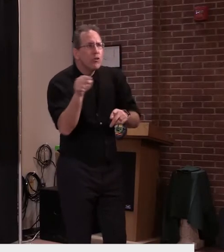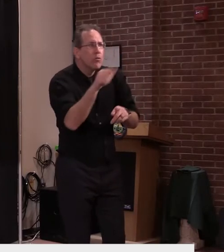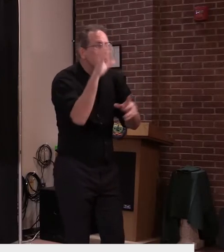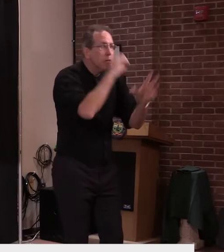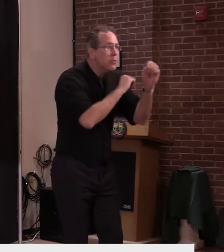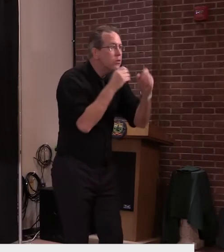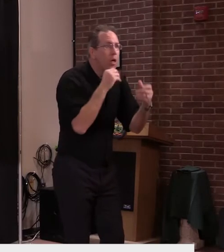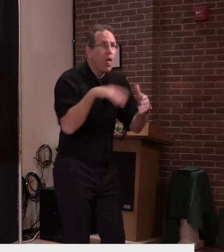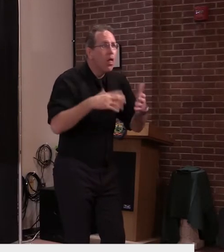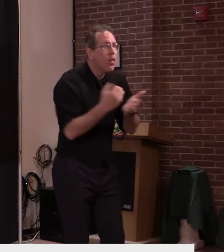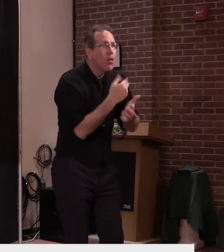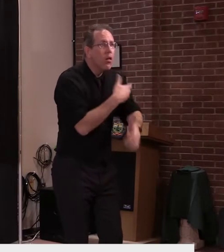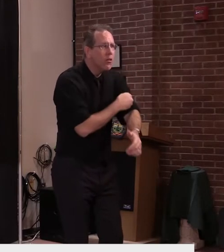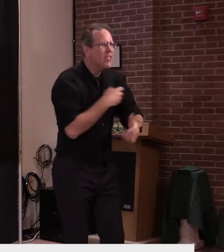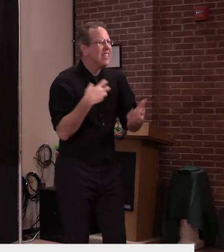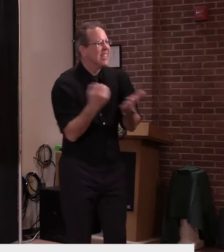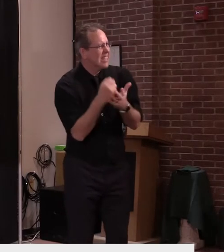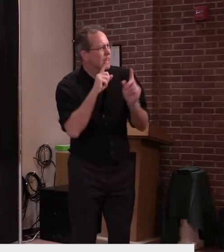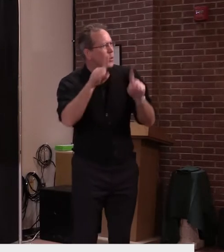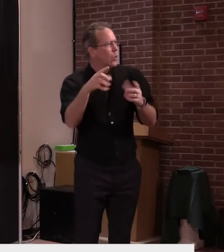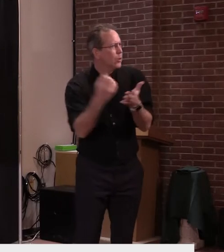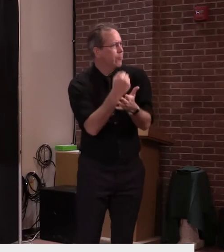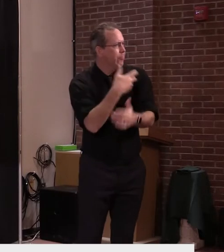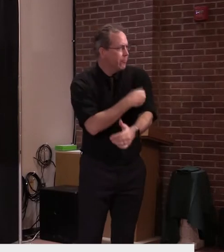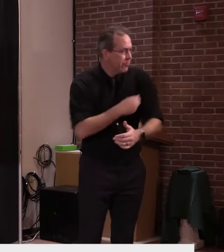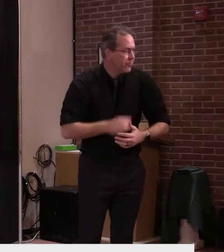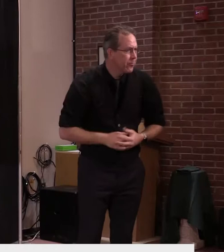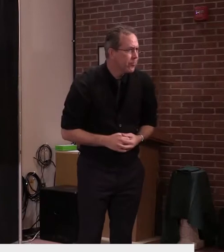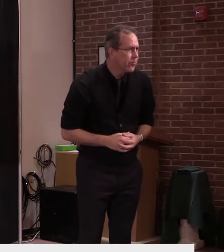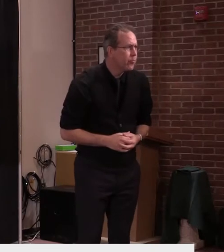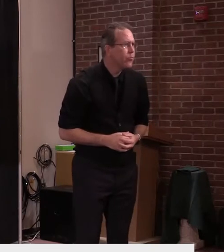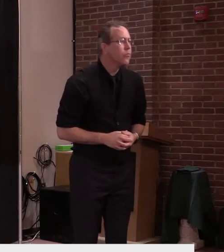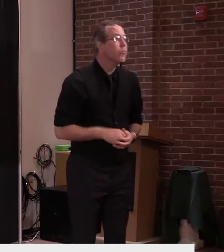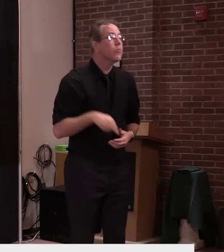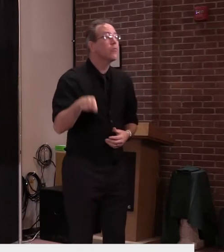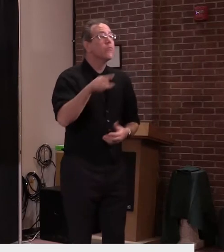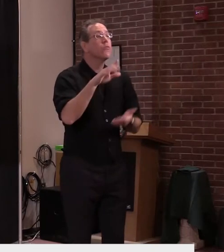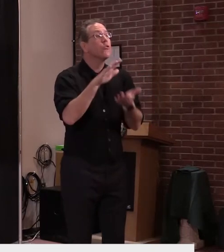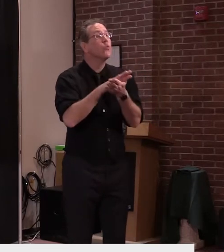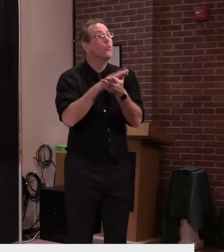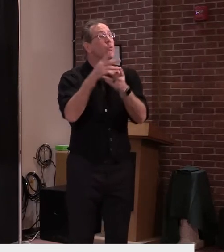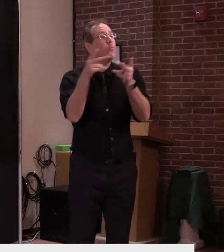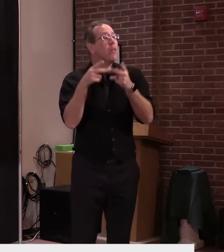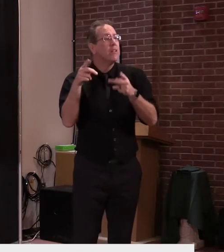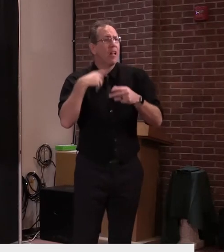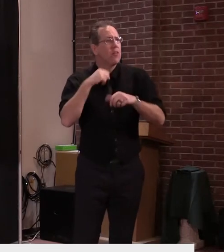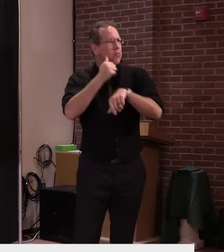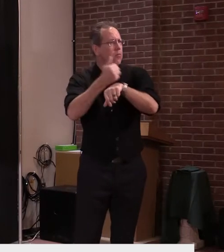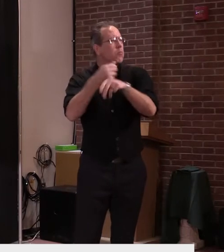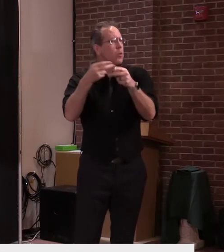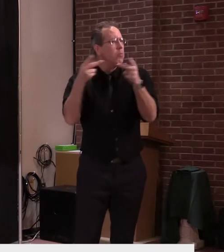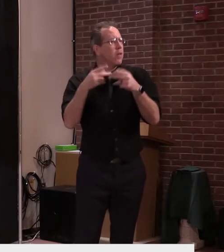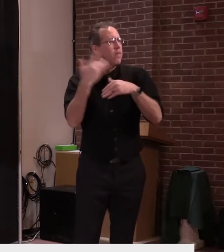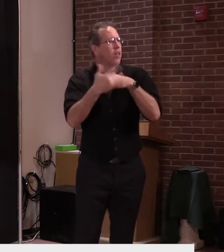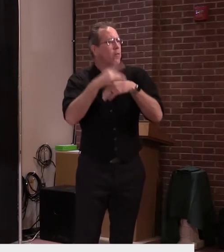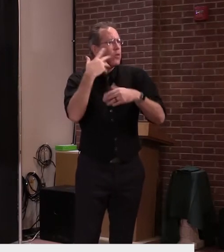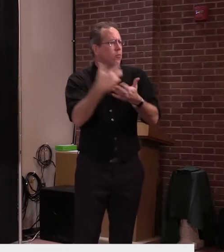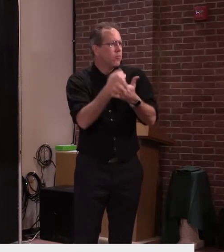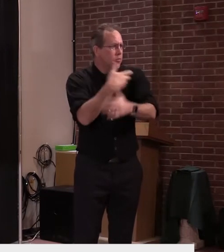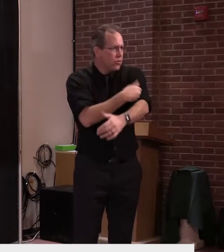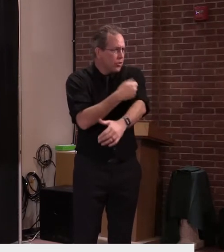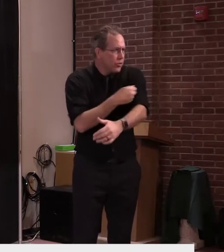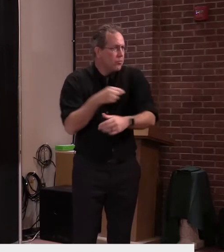of clinics in schools. By the end of February, more than 80 school clinics will have been offered